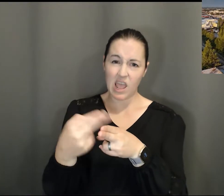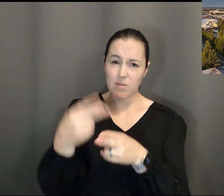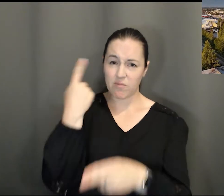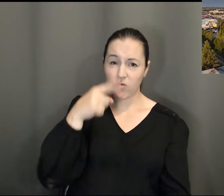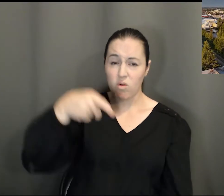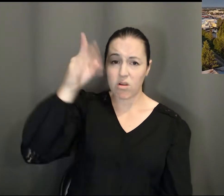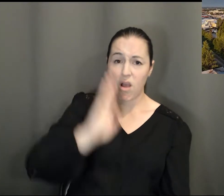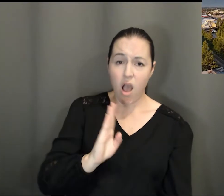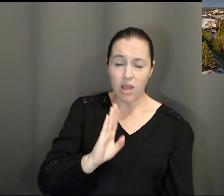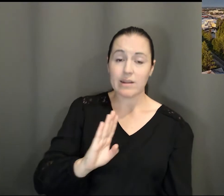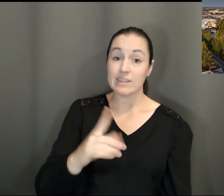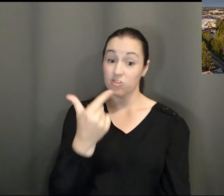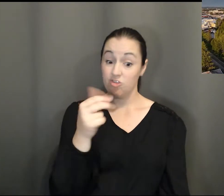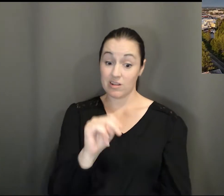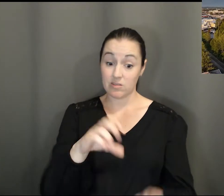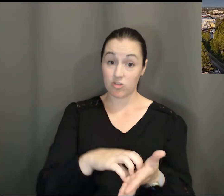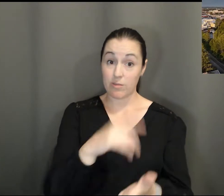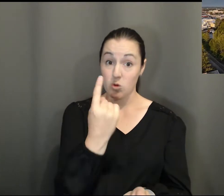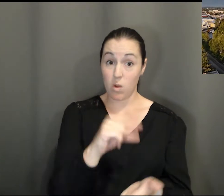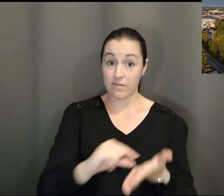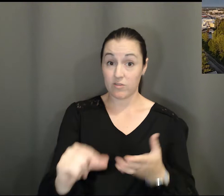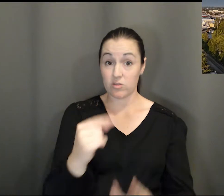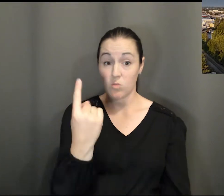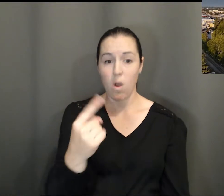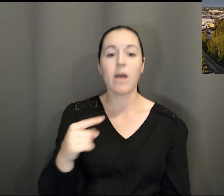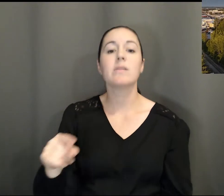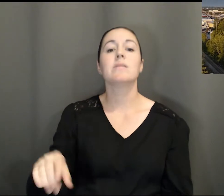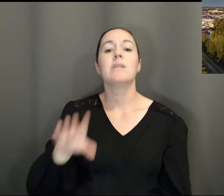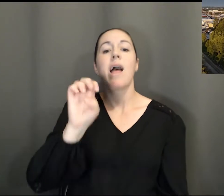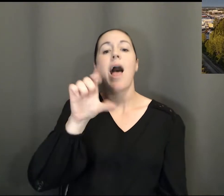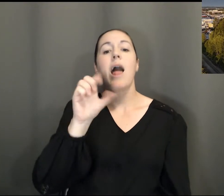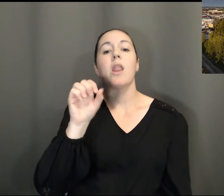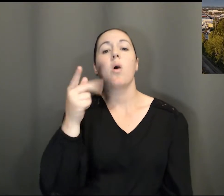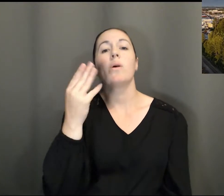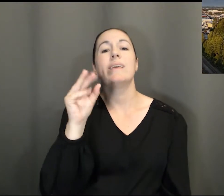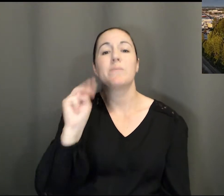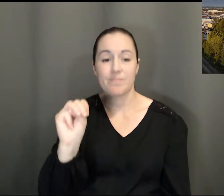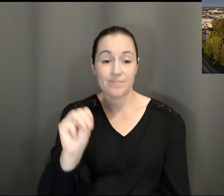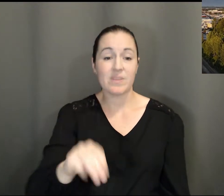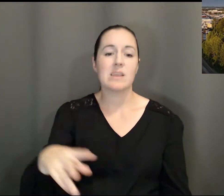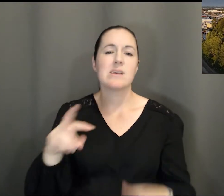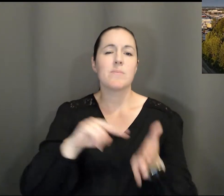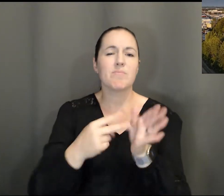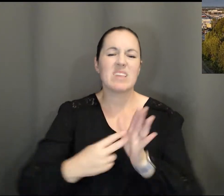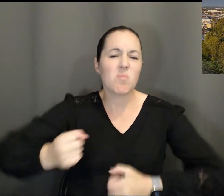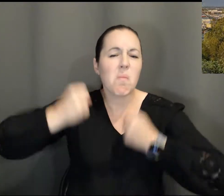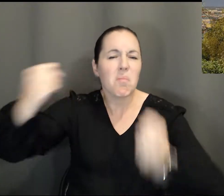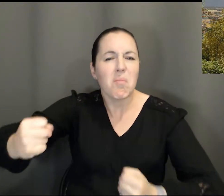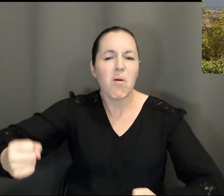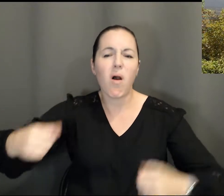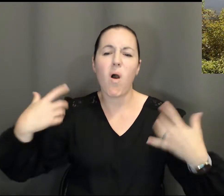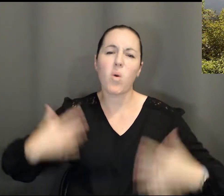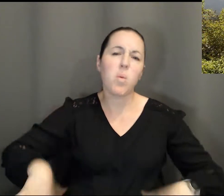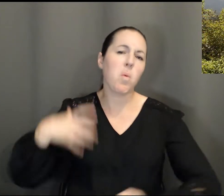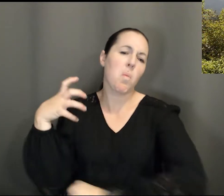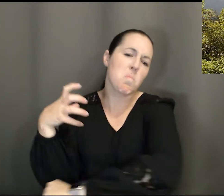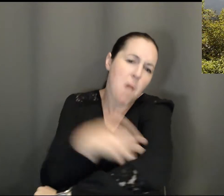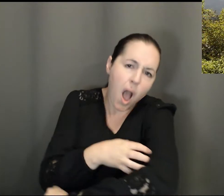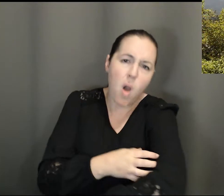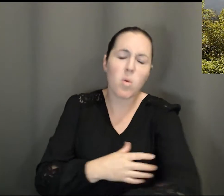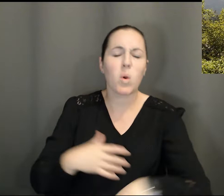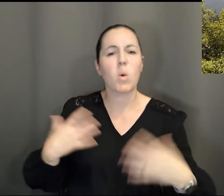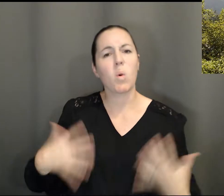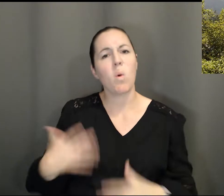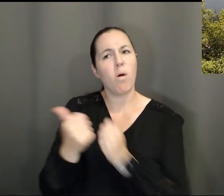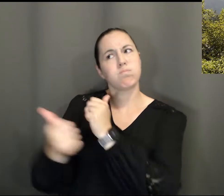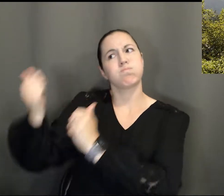God establishes this truth that God is all powerful. I mean, think about it. One of the first things that He wants you to